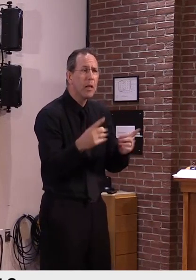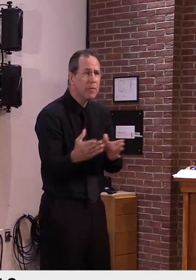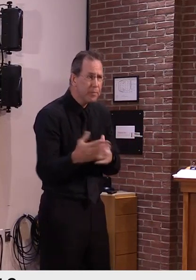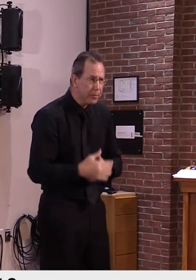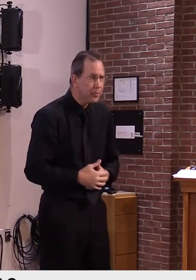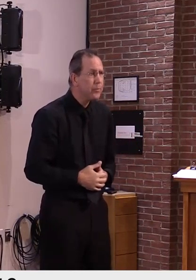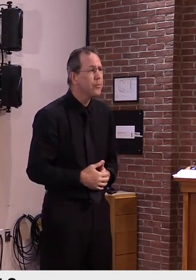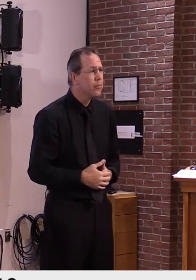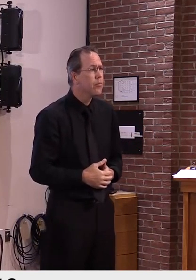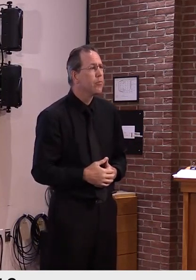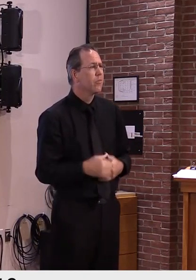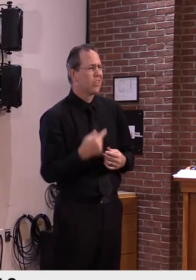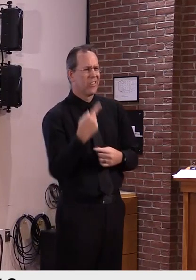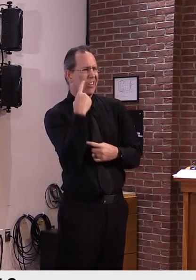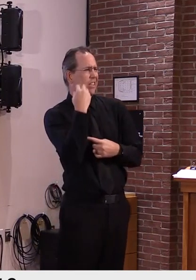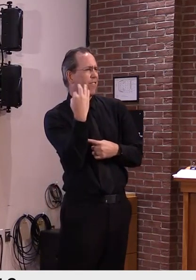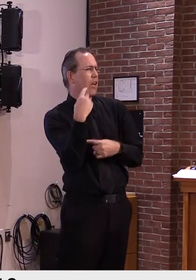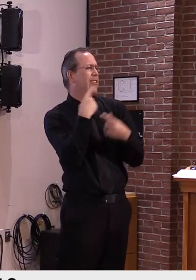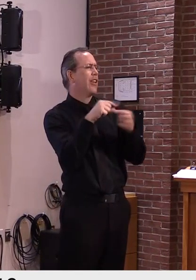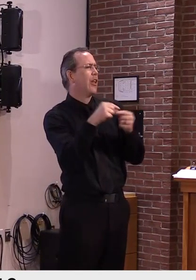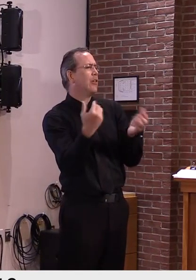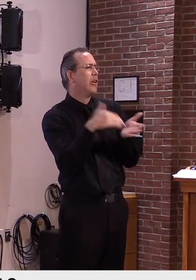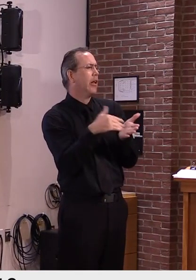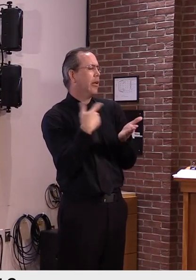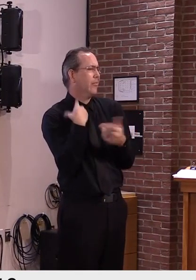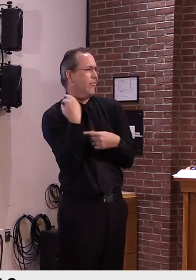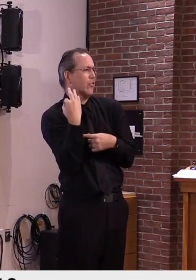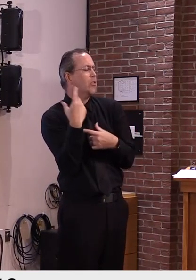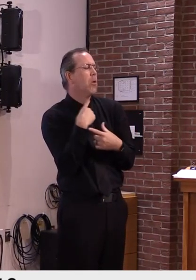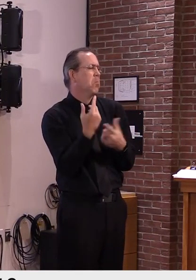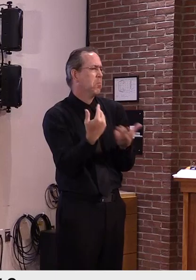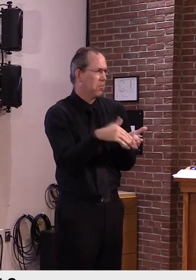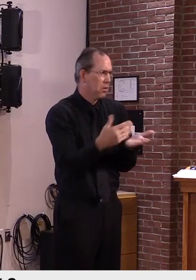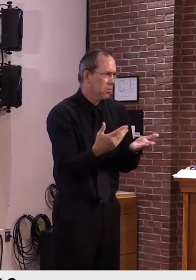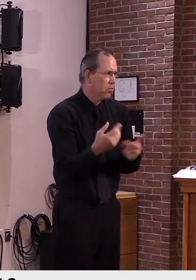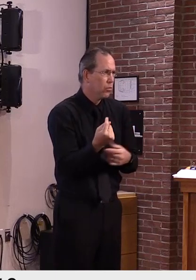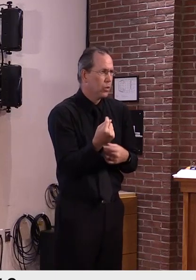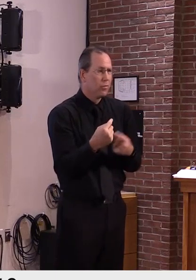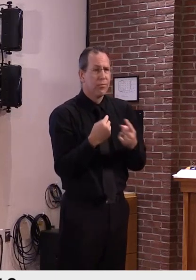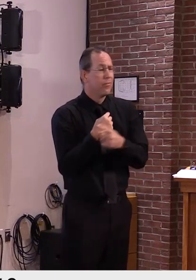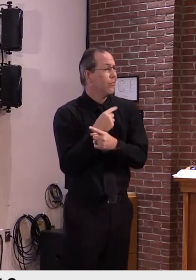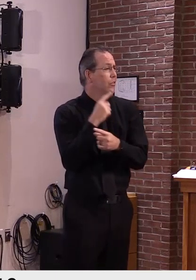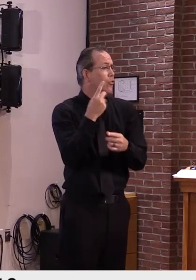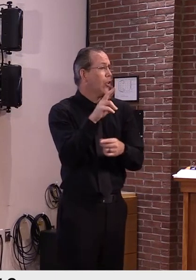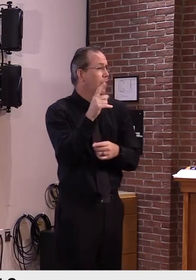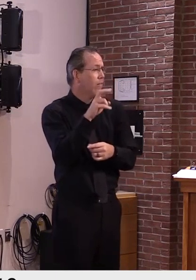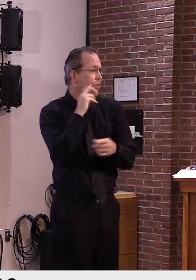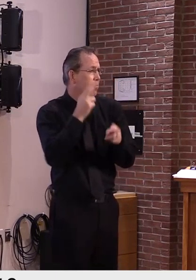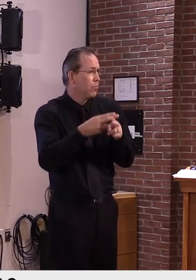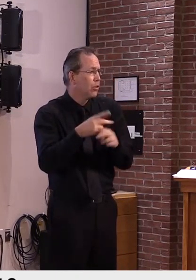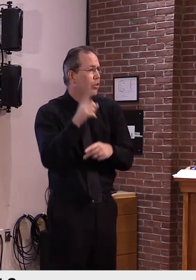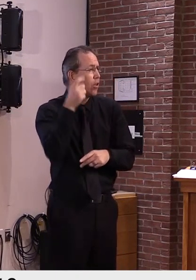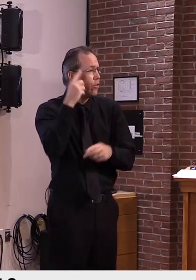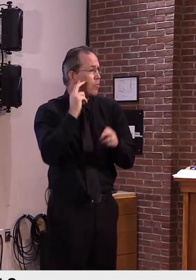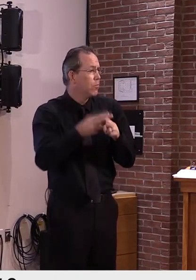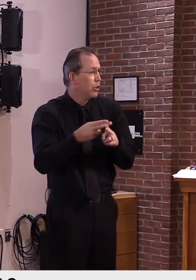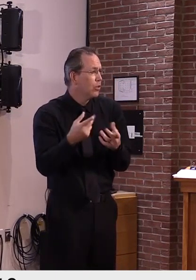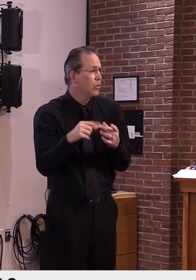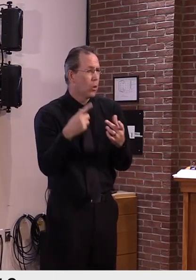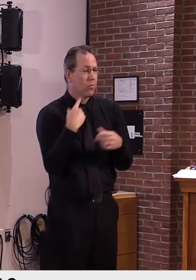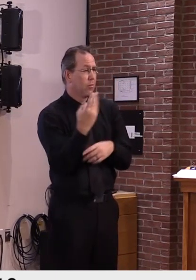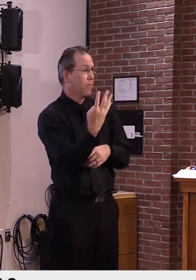to refresh here, but as Dr. Levine and Secretary French pointed out, there was a new case in Vermont, so we're up to 4 cases. New Hampshire